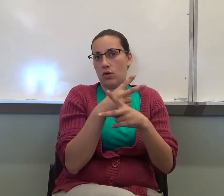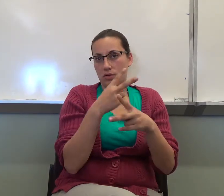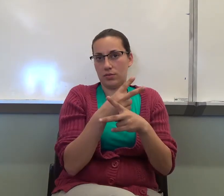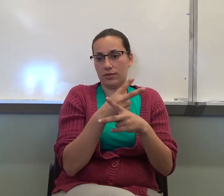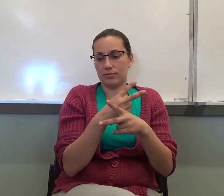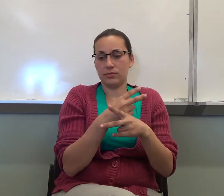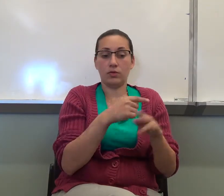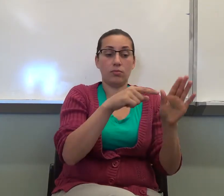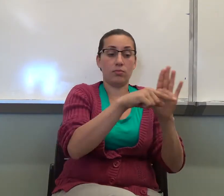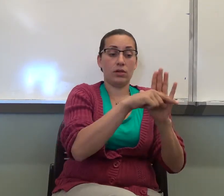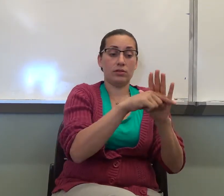plus 40.